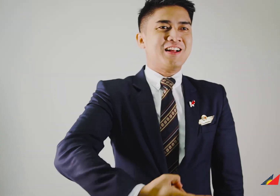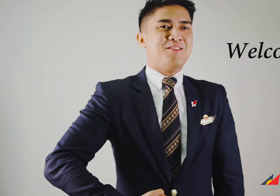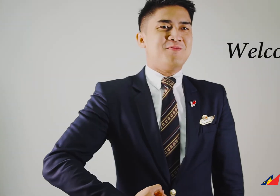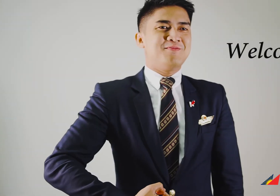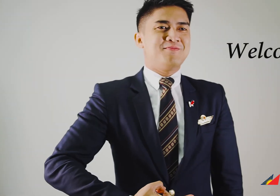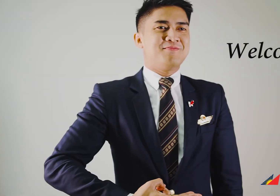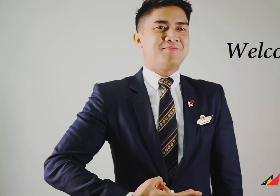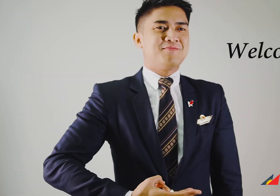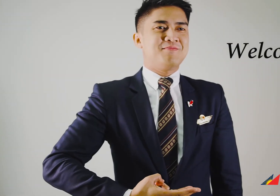Welcome.